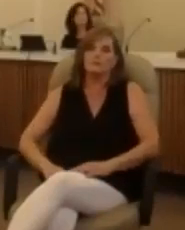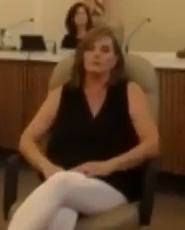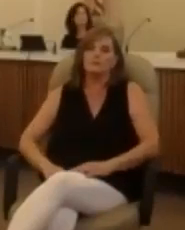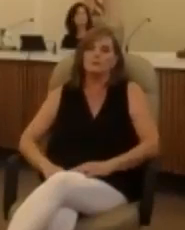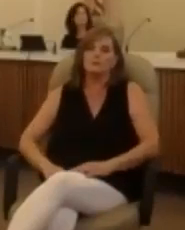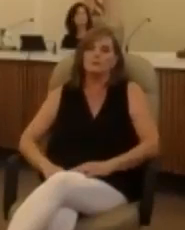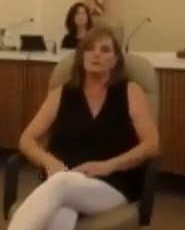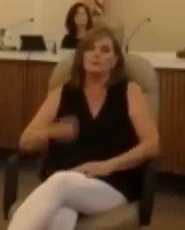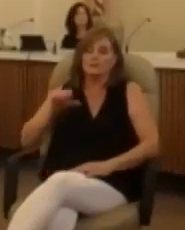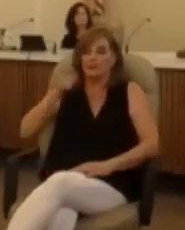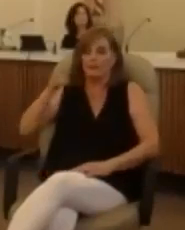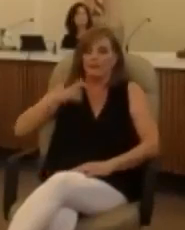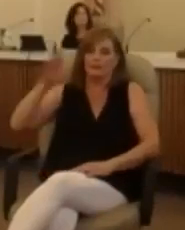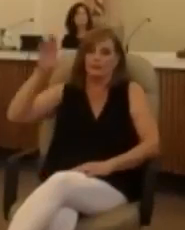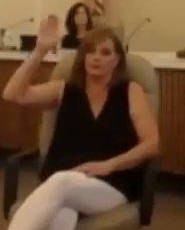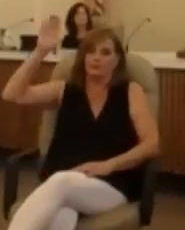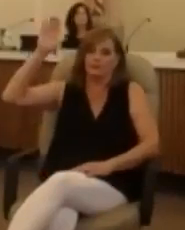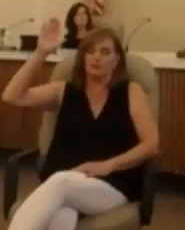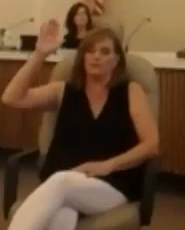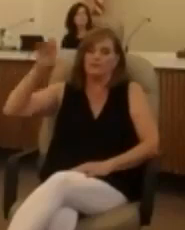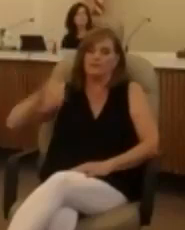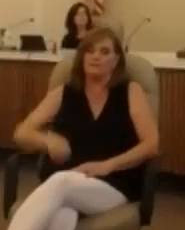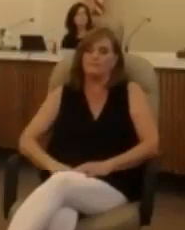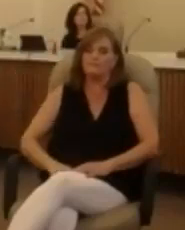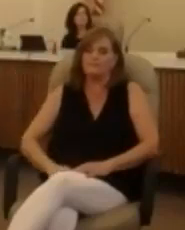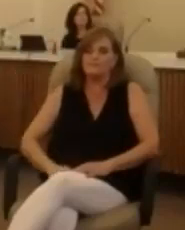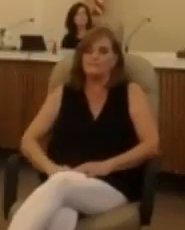Is there anyone else raising their hand?